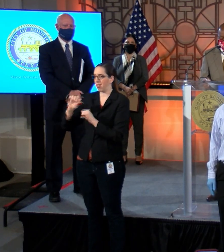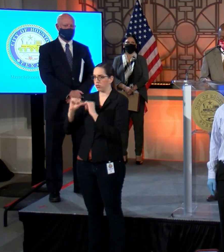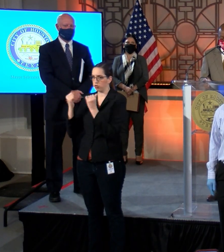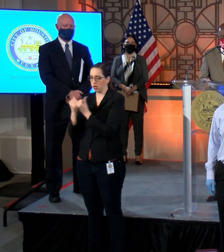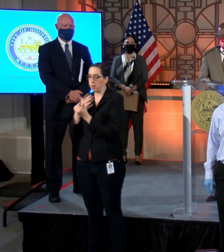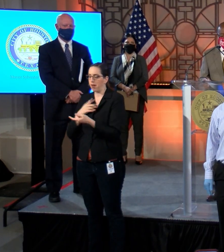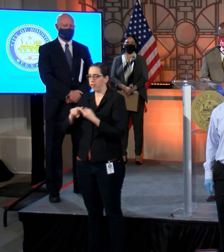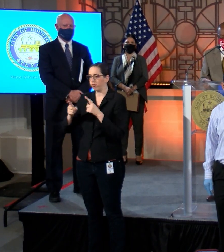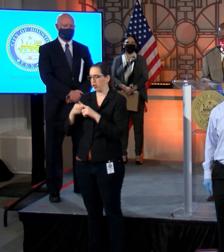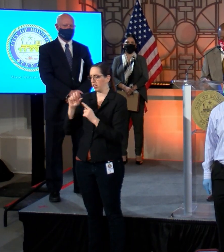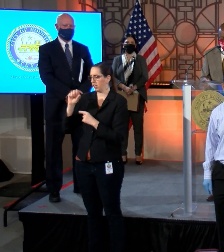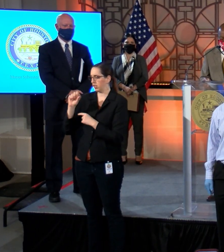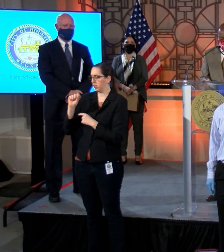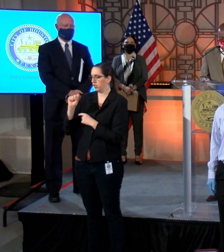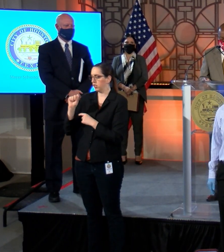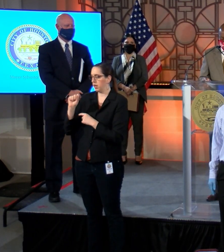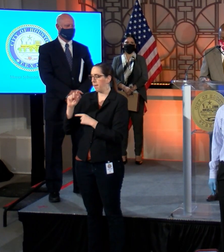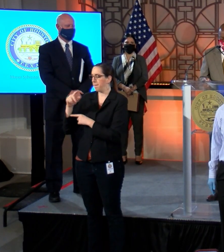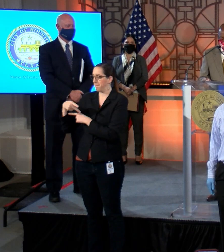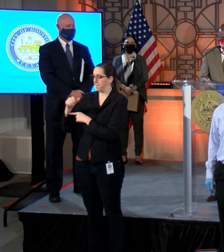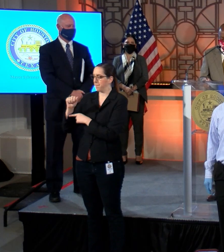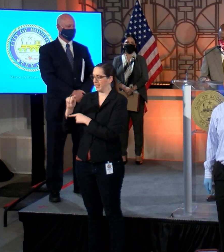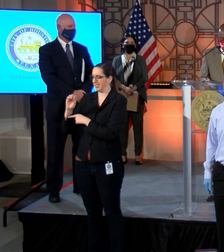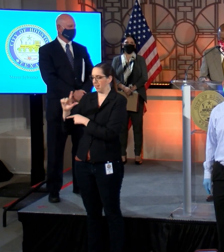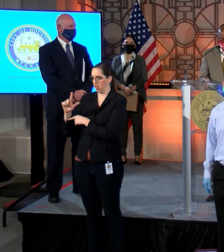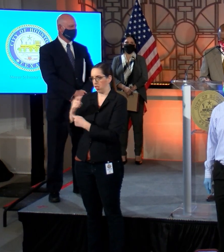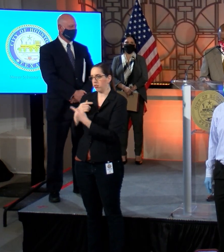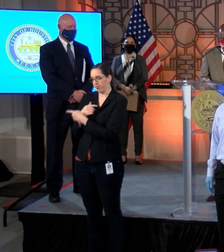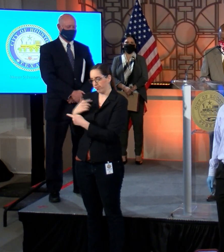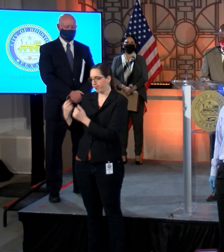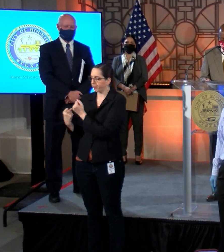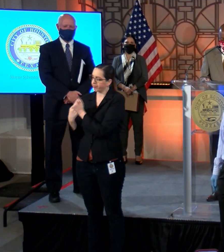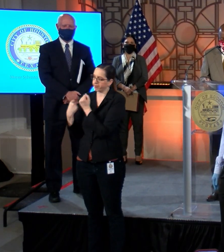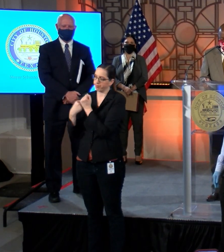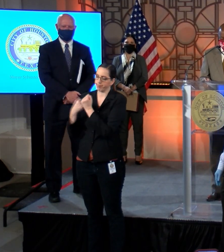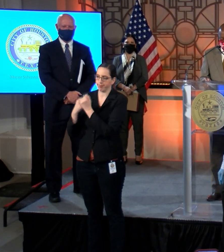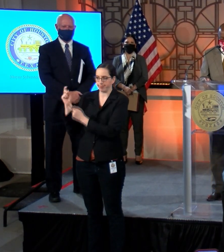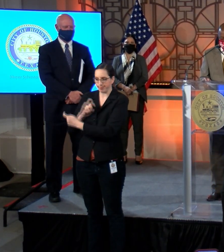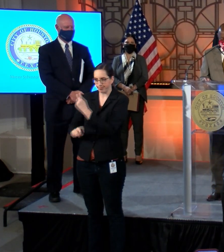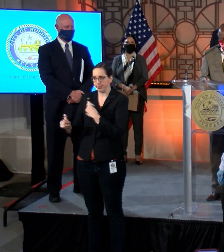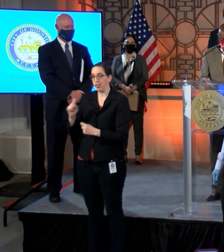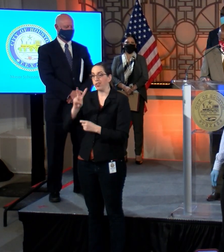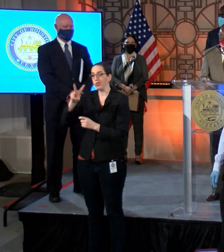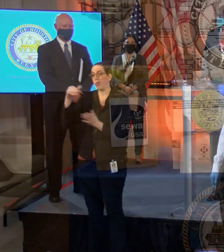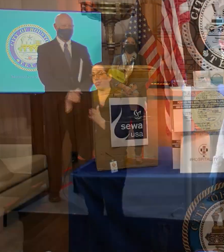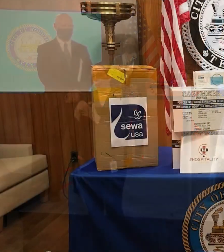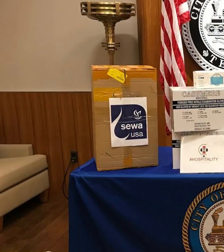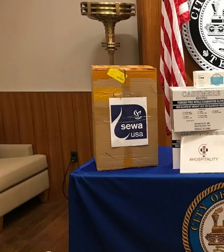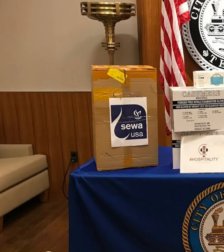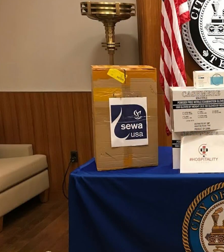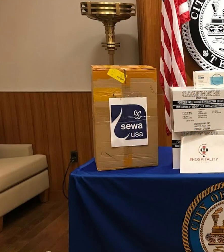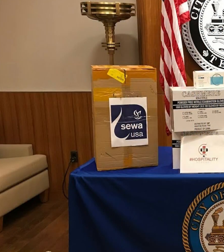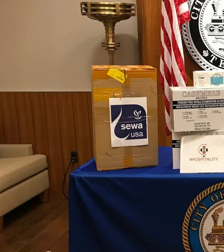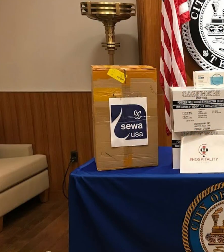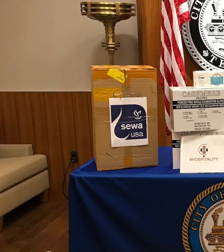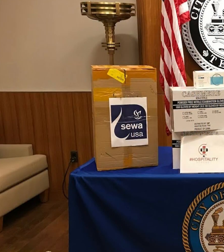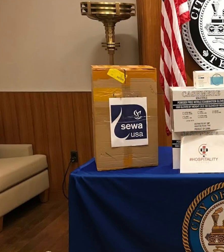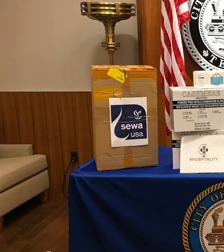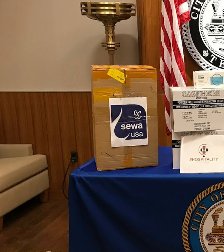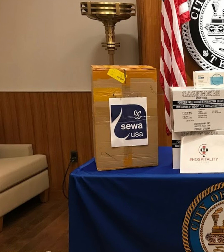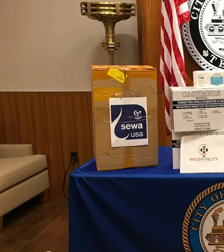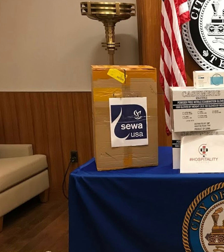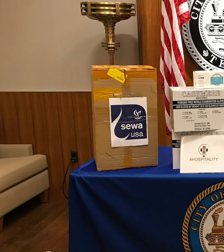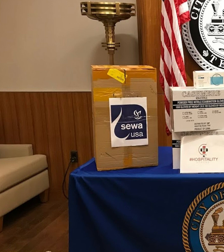Hasu Patel, that's him right here, for their continued support and donation of the 2,000 N95 masks and the 50,000